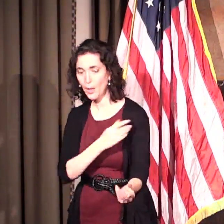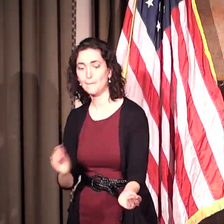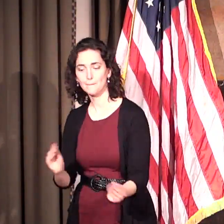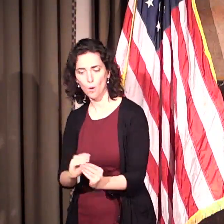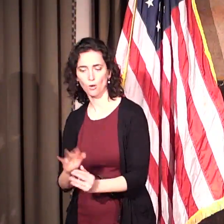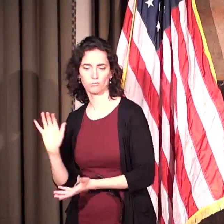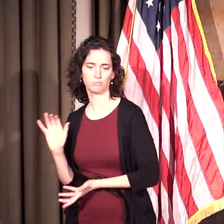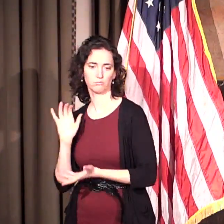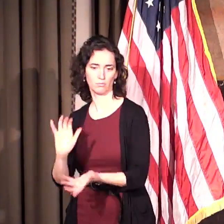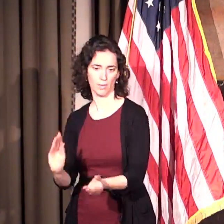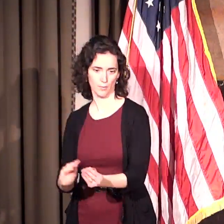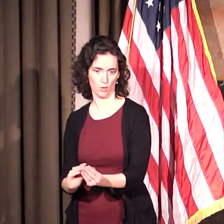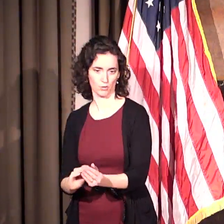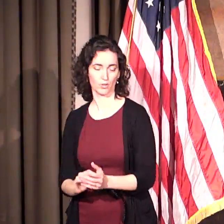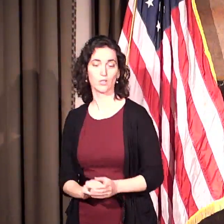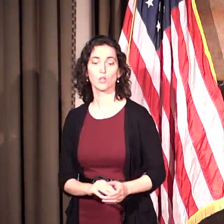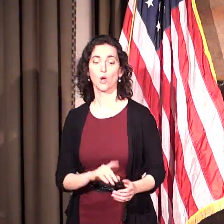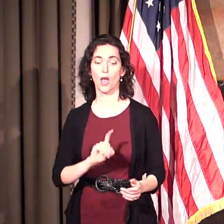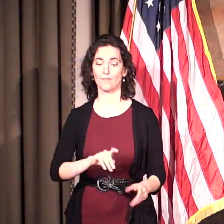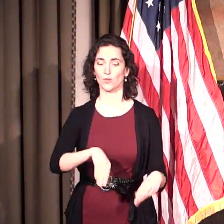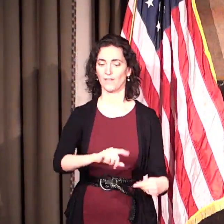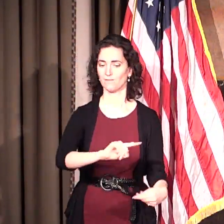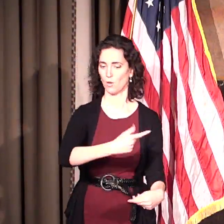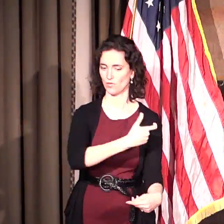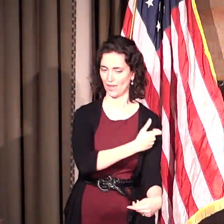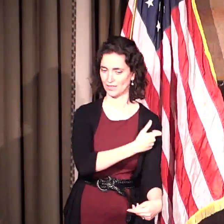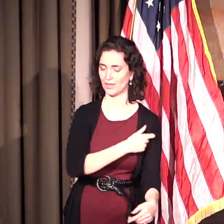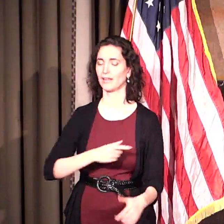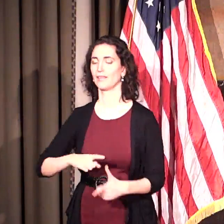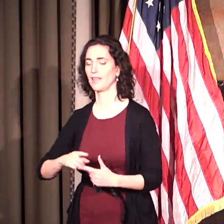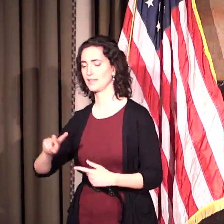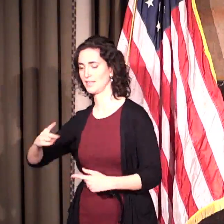just, commensurate number of second doses behind that. When you say